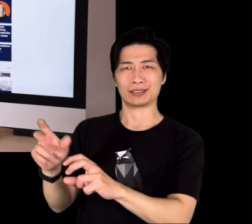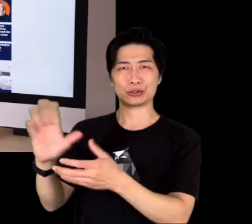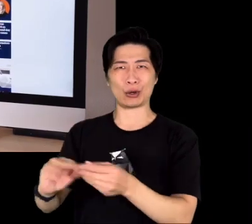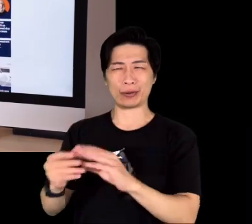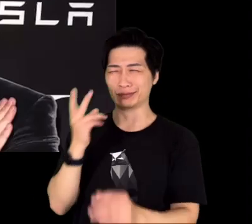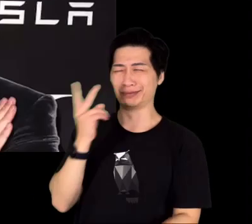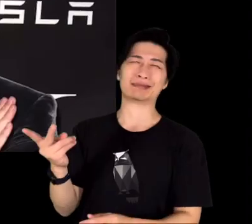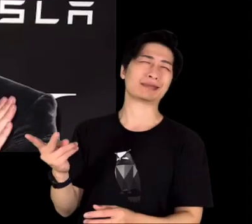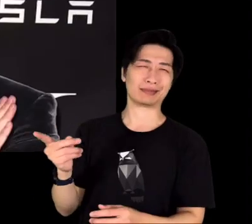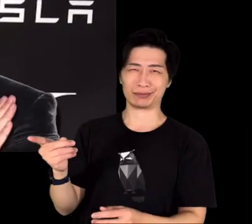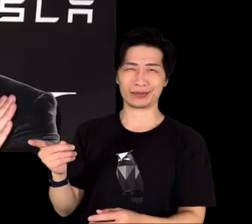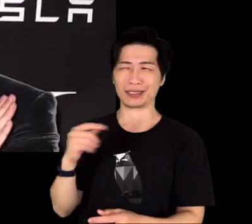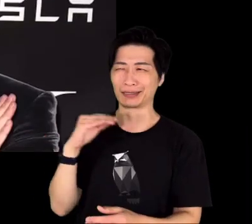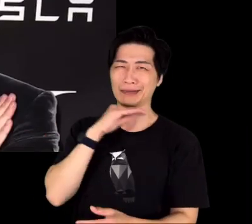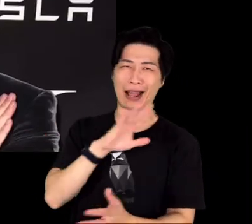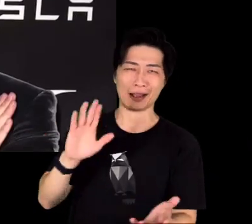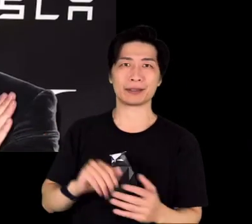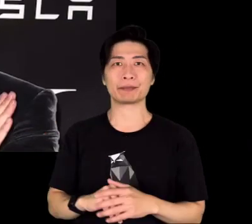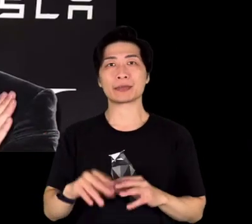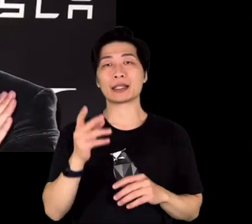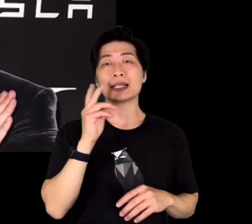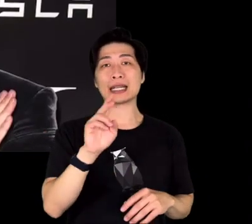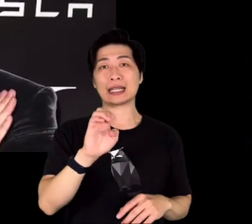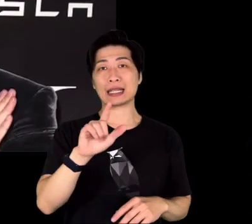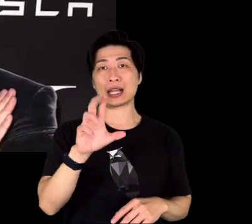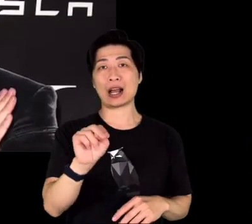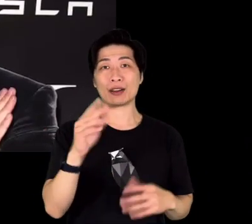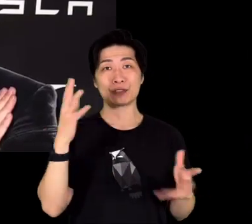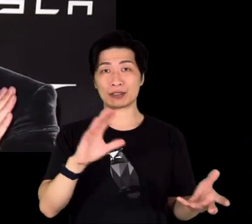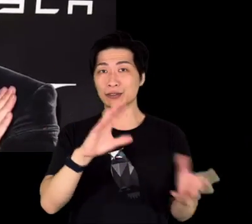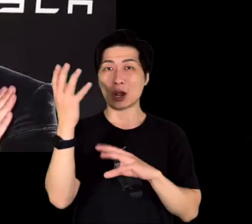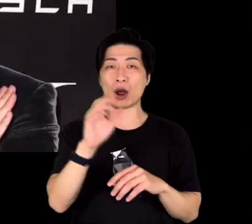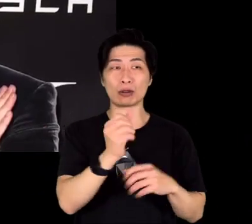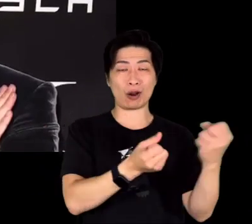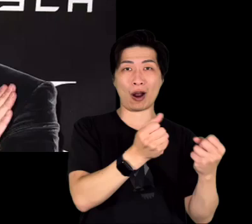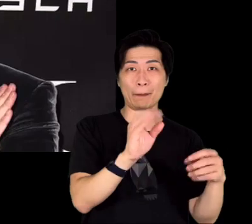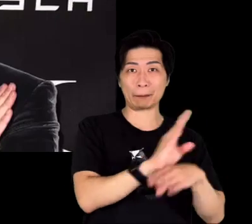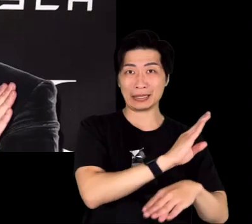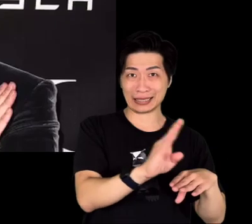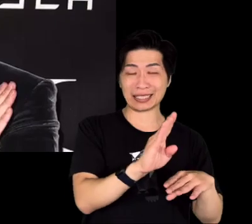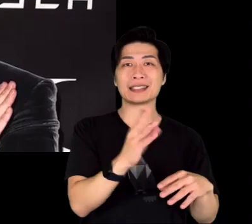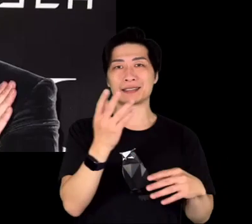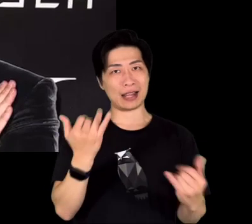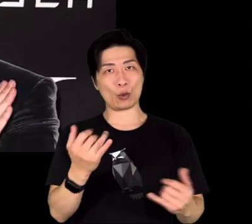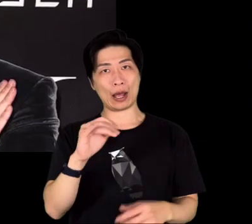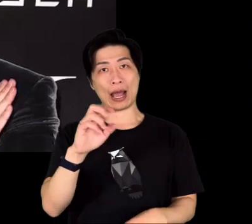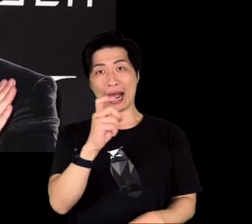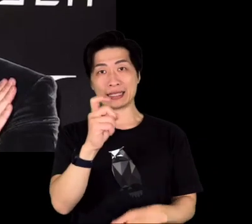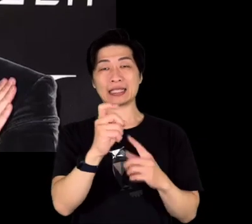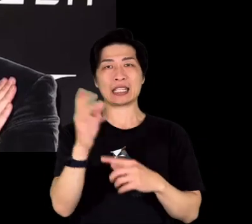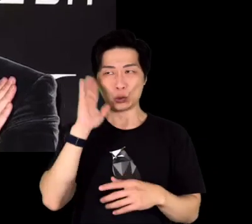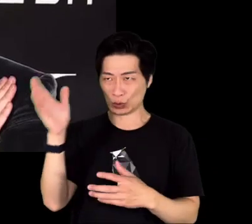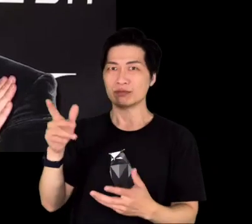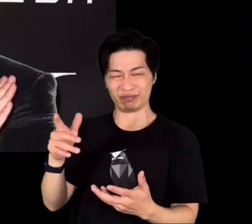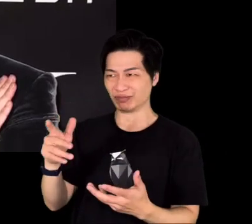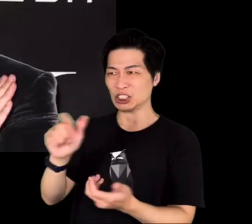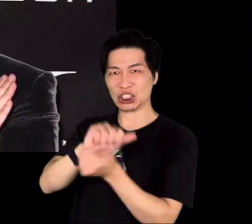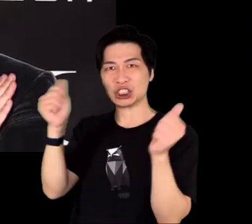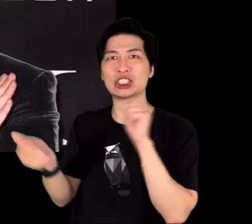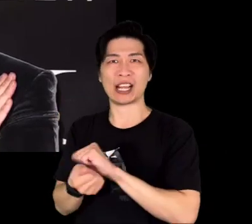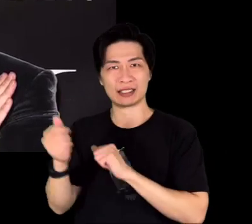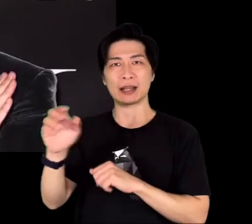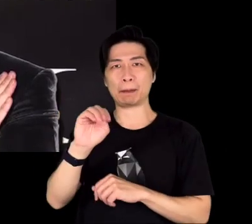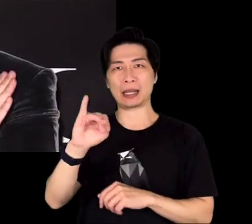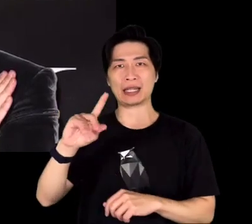PR-funded piece. Elon Musk disrupted the space industry, he disrupted the auto industry, and now with X, it is becoming increasingly clear that